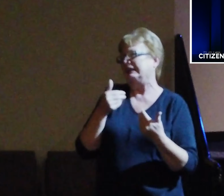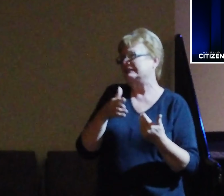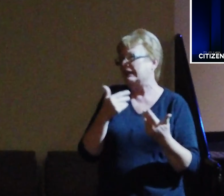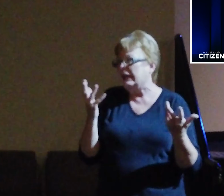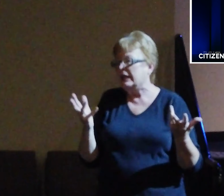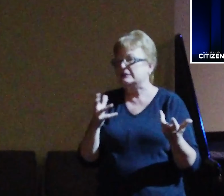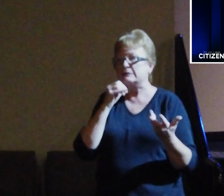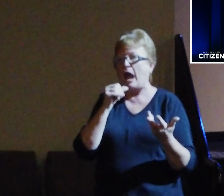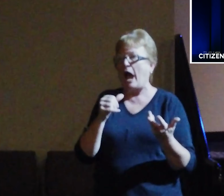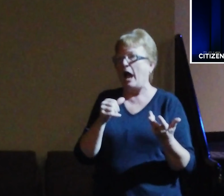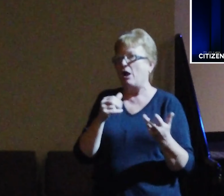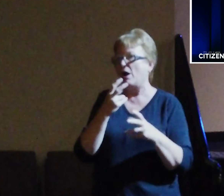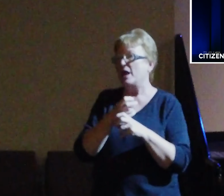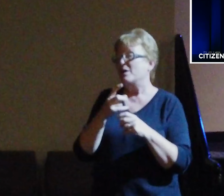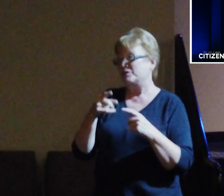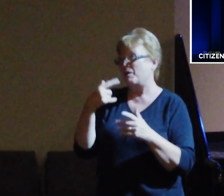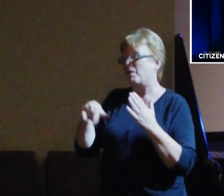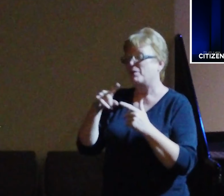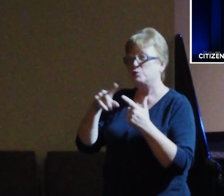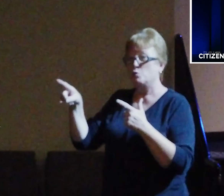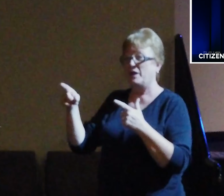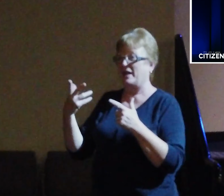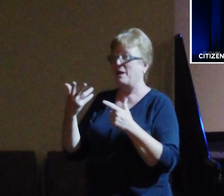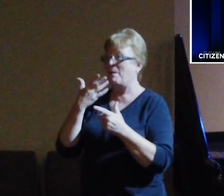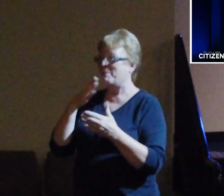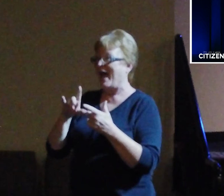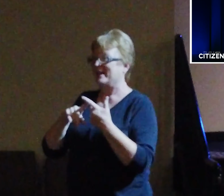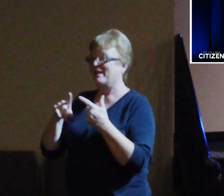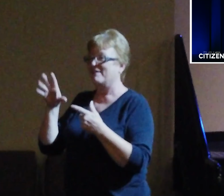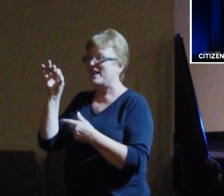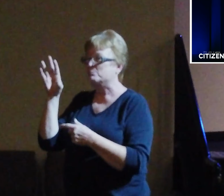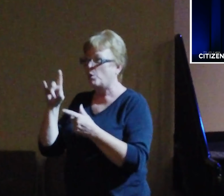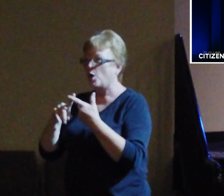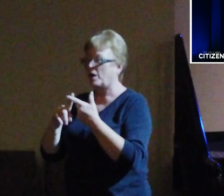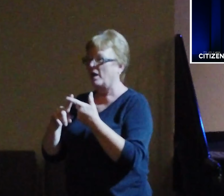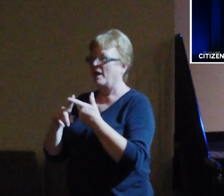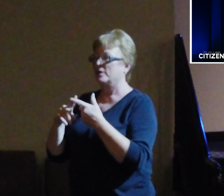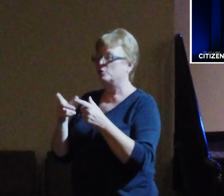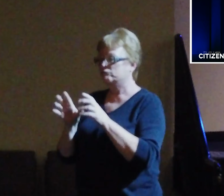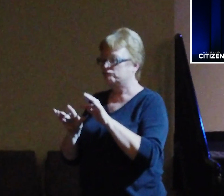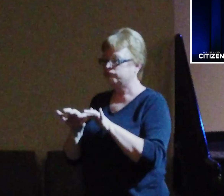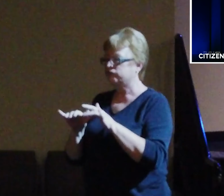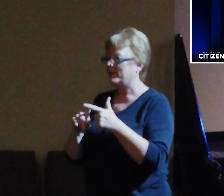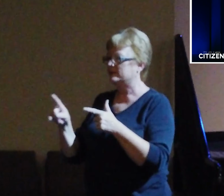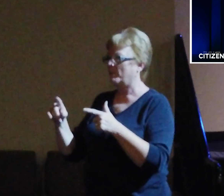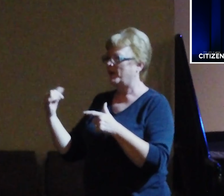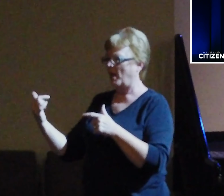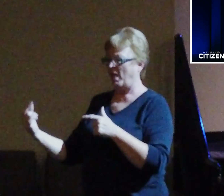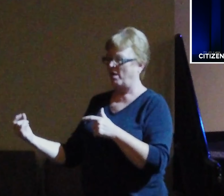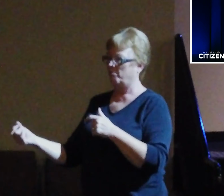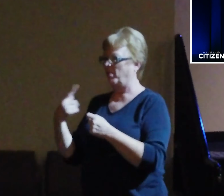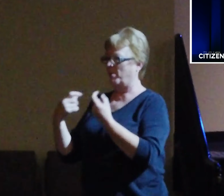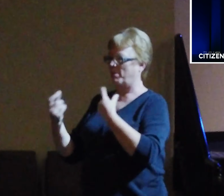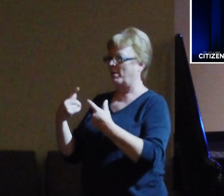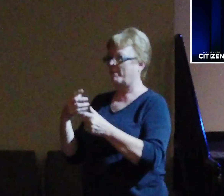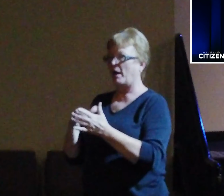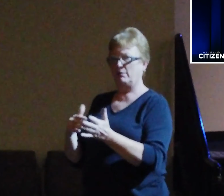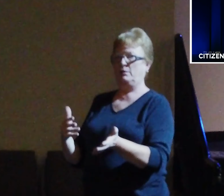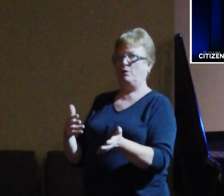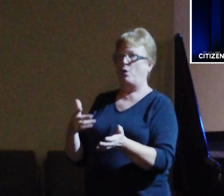us, it's social media backlash if we post something. Or it might cost us a friend or two on Facebook,